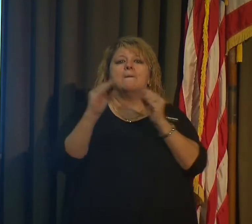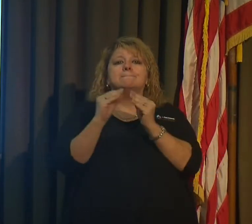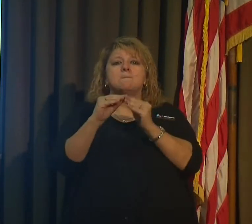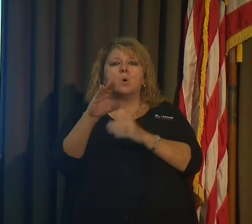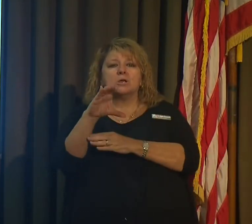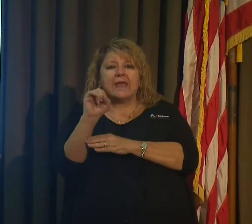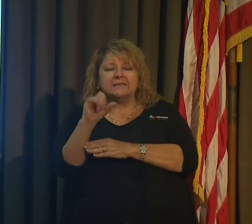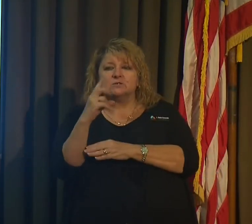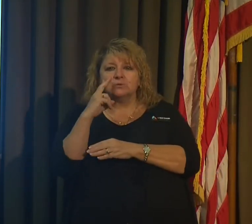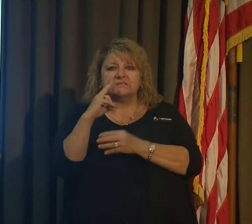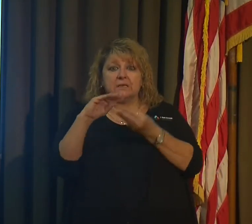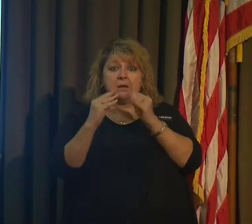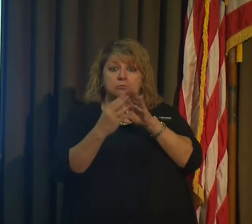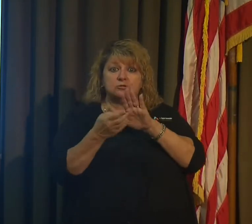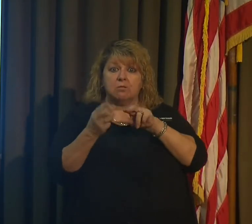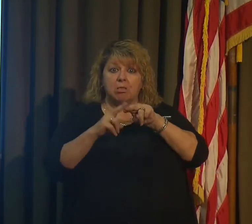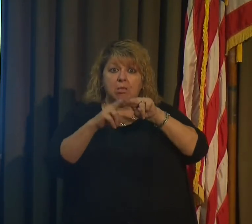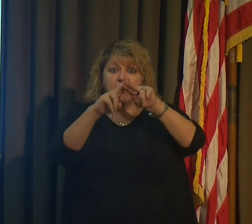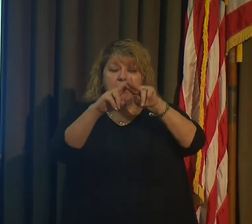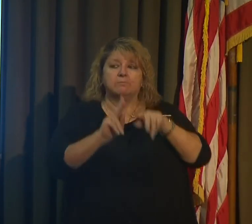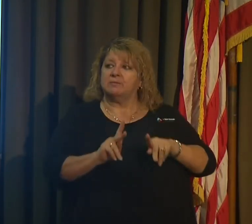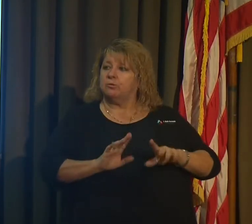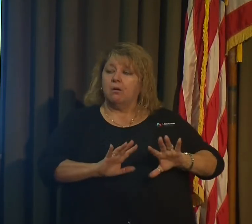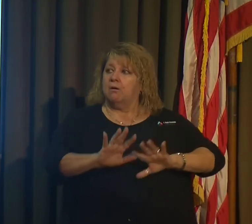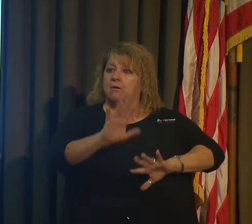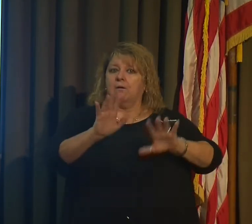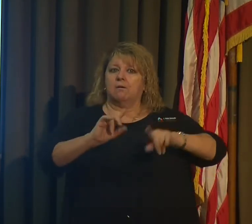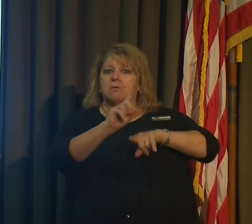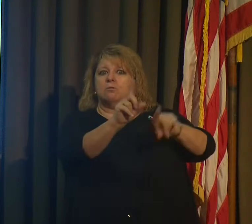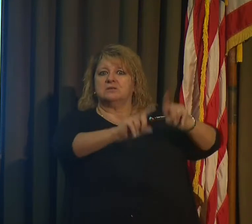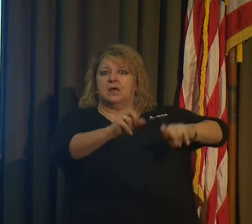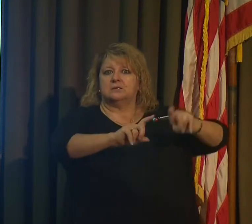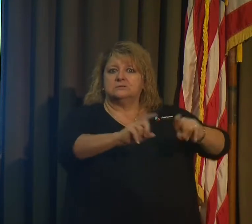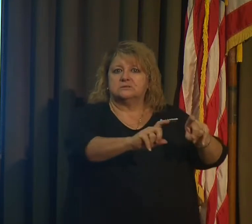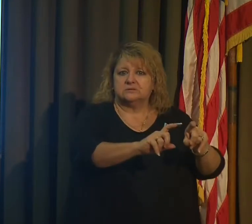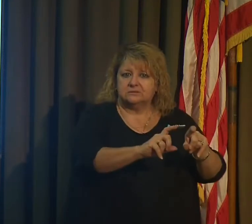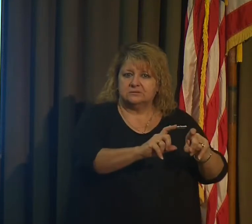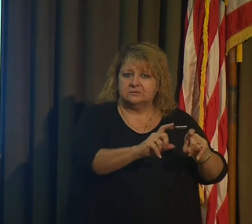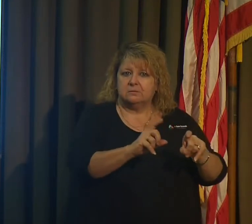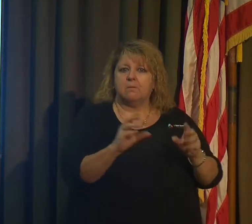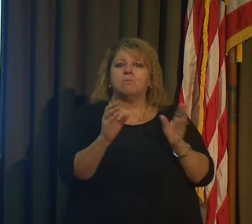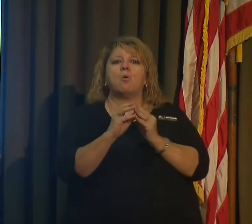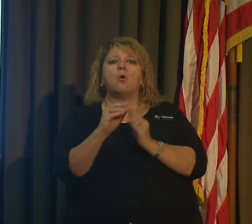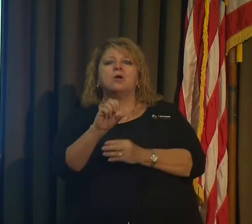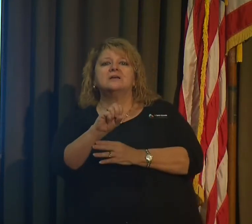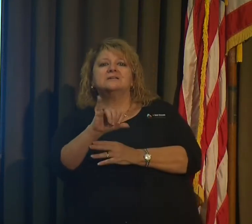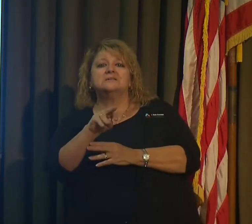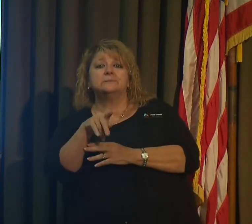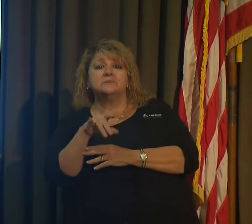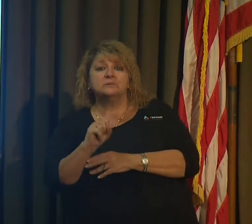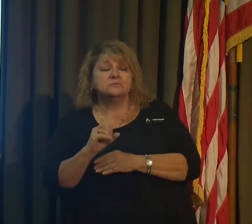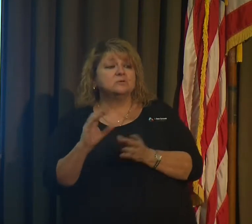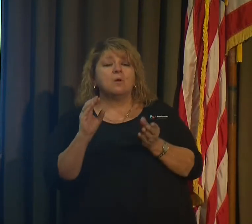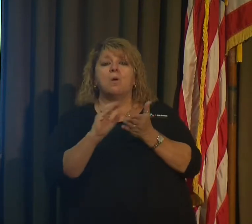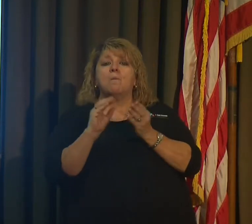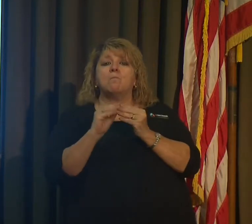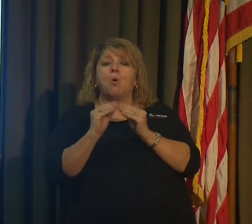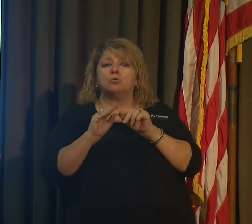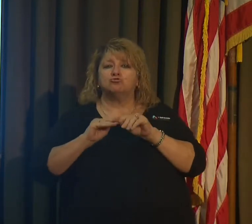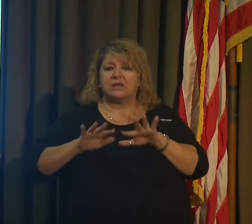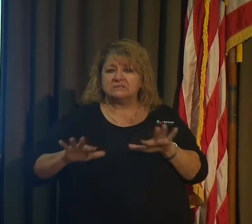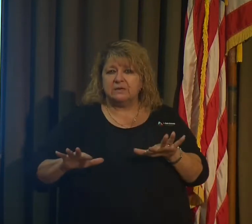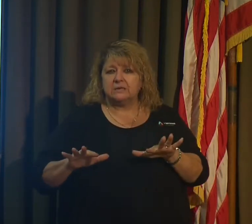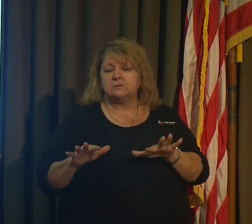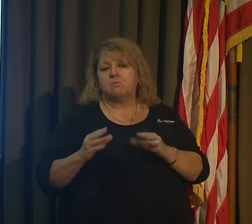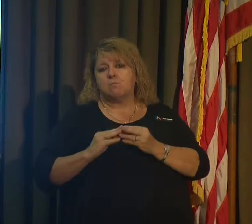more exposures, more reason for other people to get tested. People have symptoms more, it's being transmitted, and more people get tested. So we